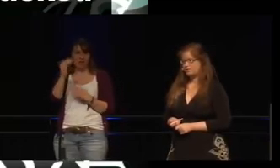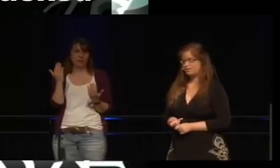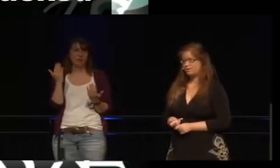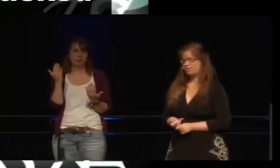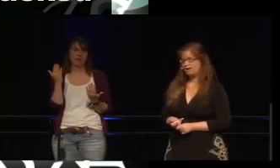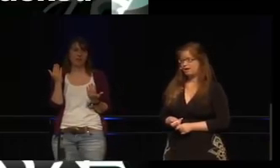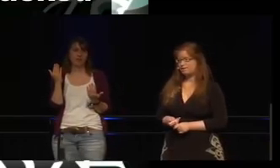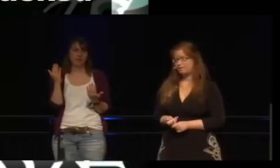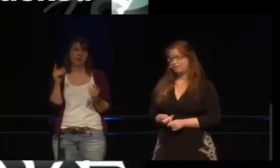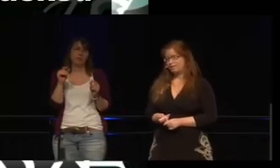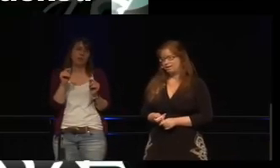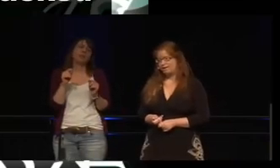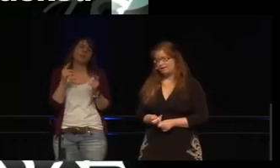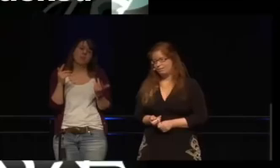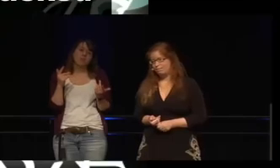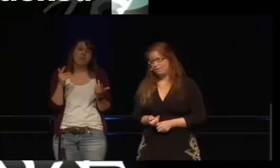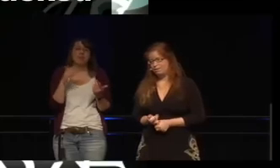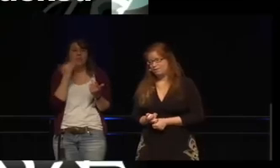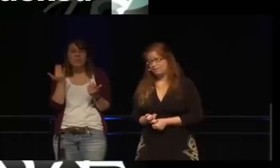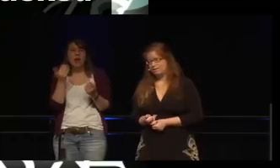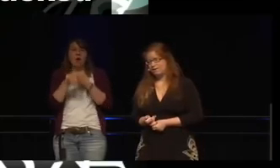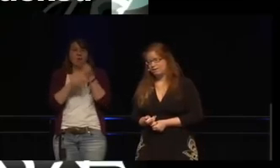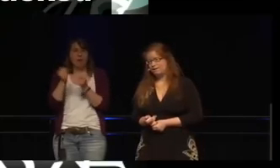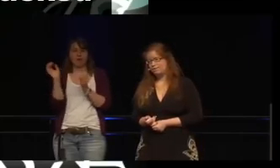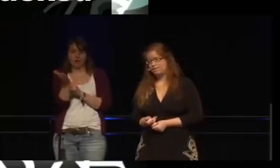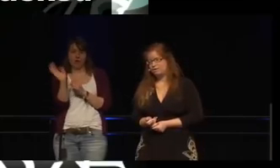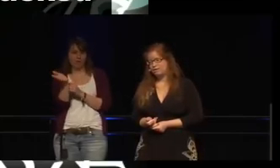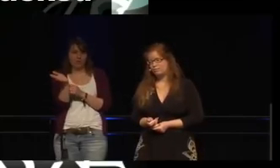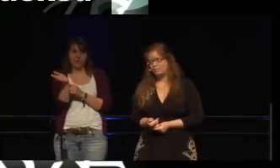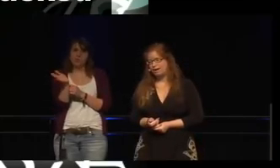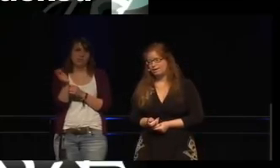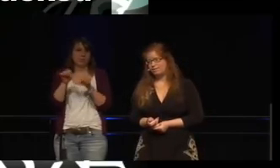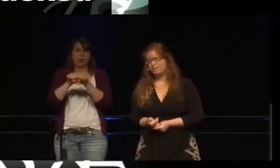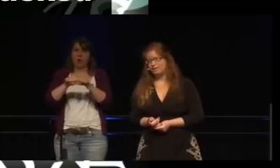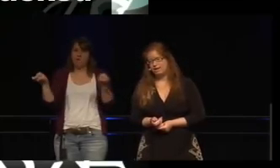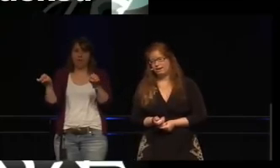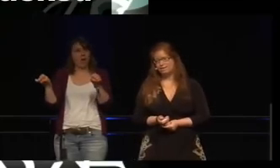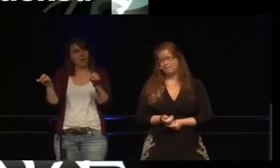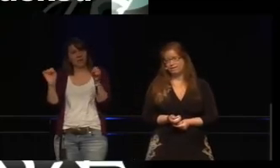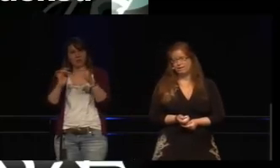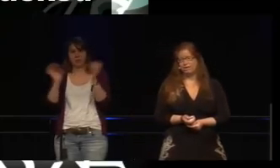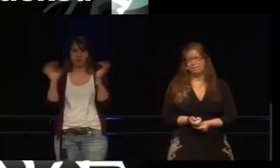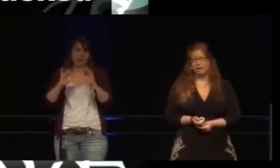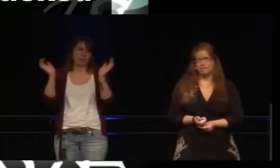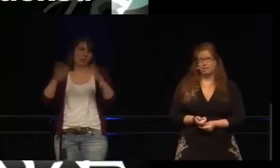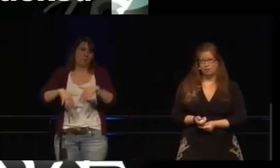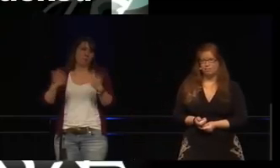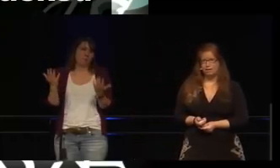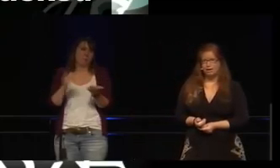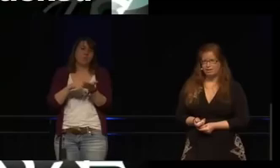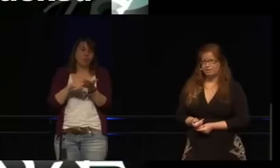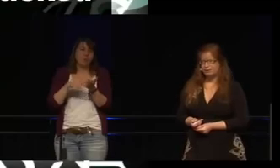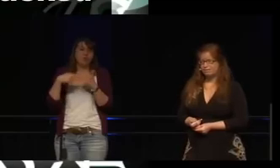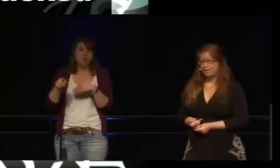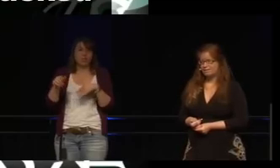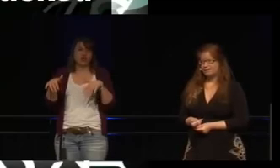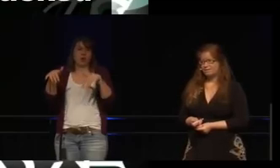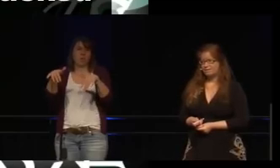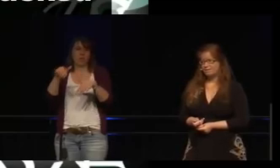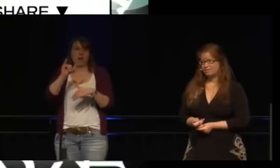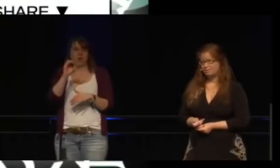services were offline, because an infrastructure provider was attacked by zombie IoT